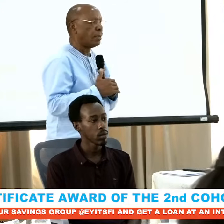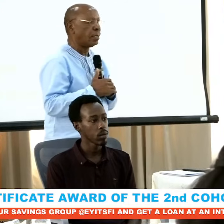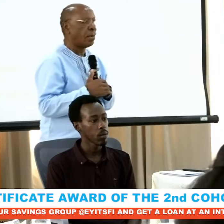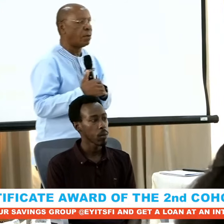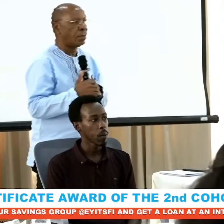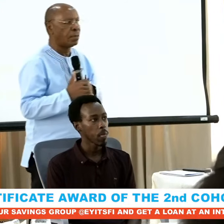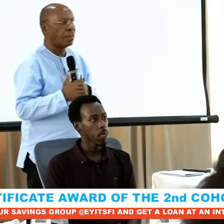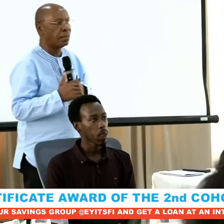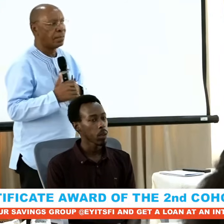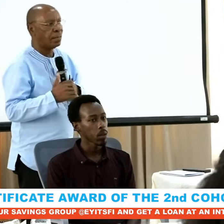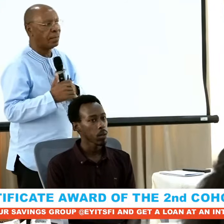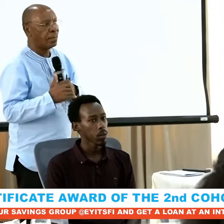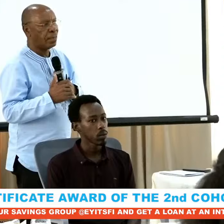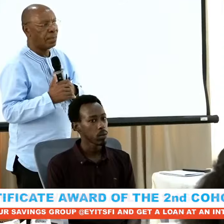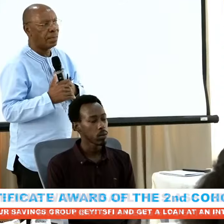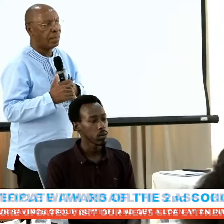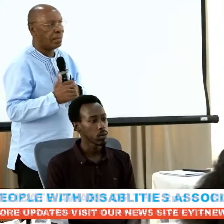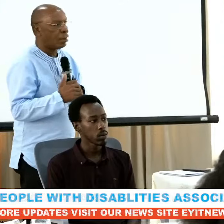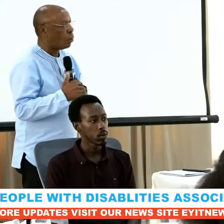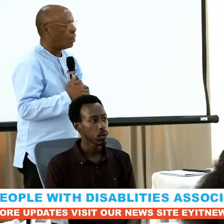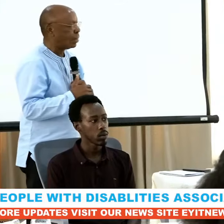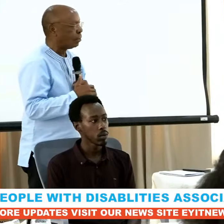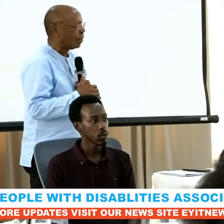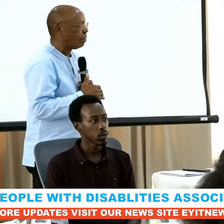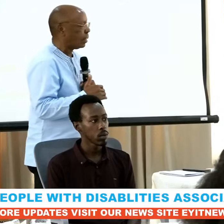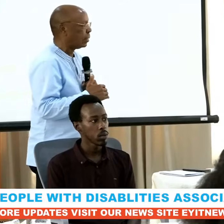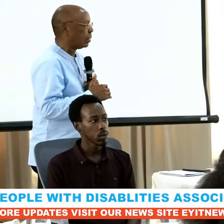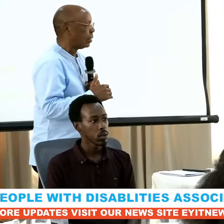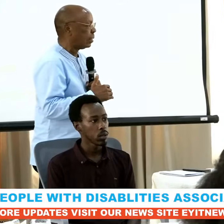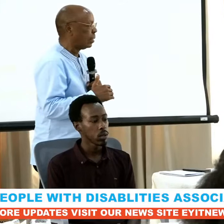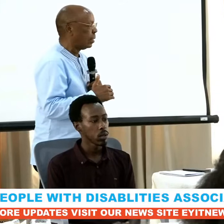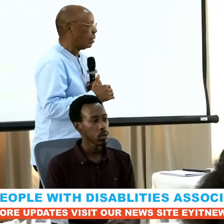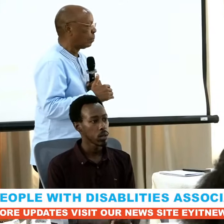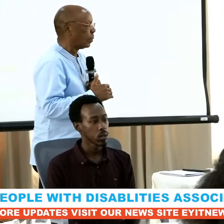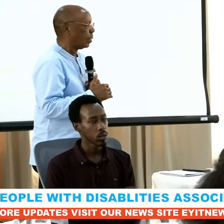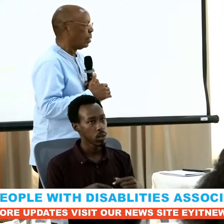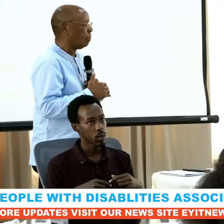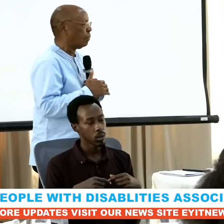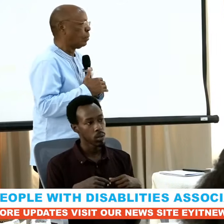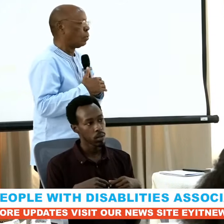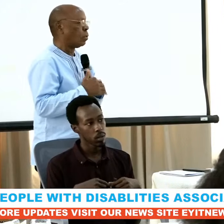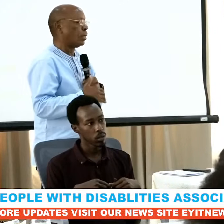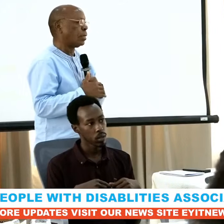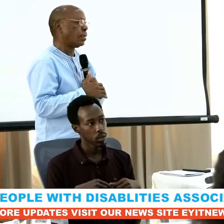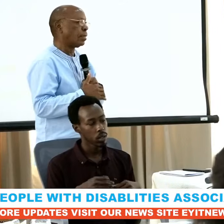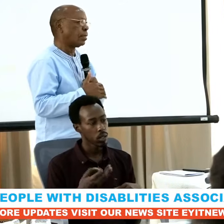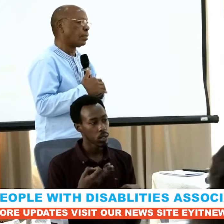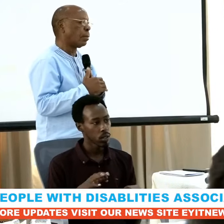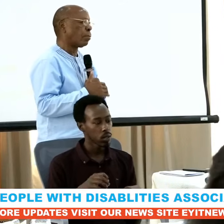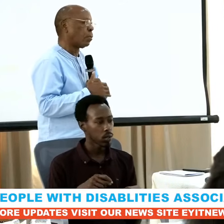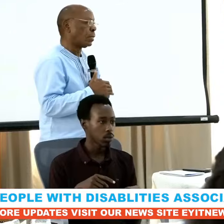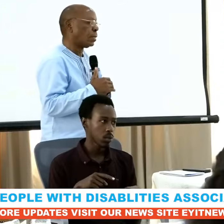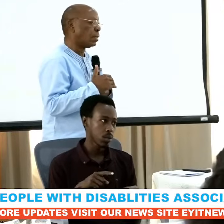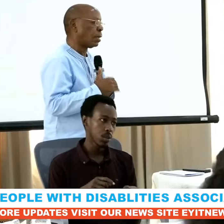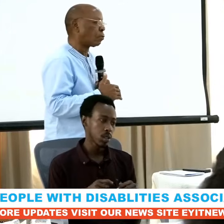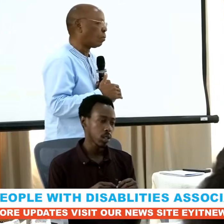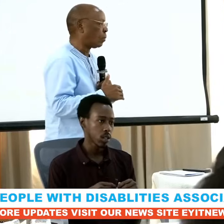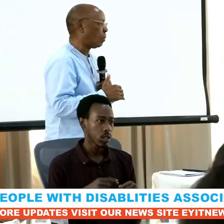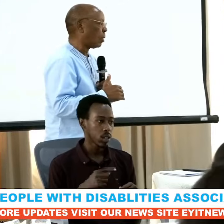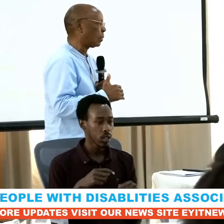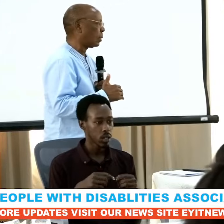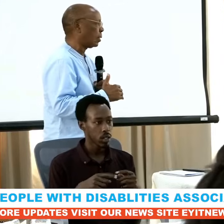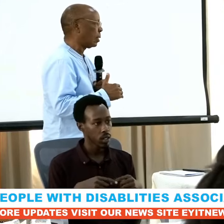have laid down the owners of the university, if we do not support the